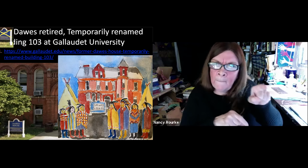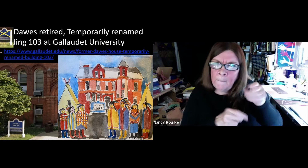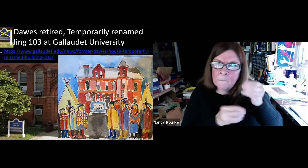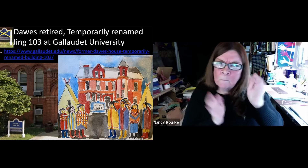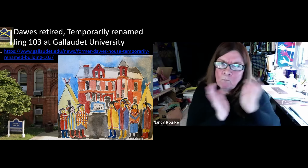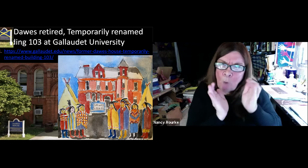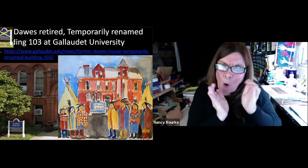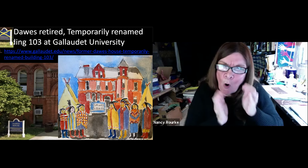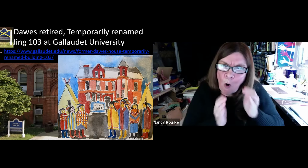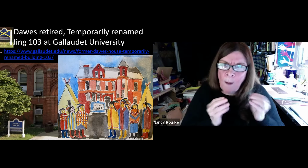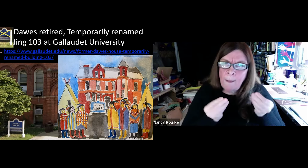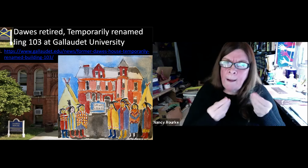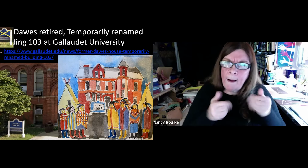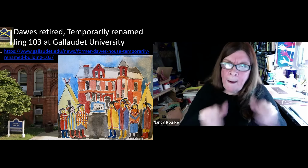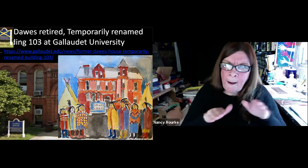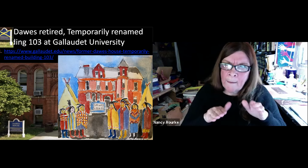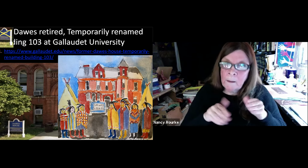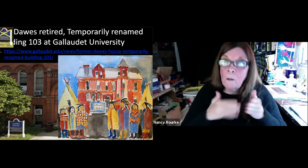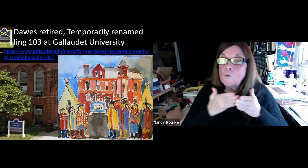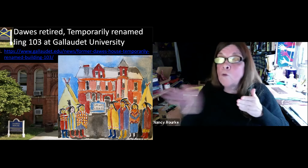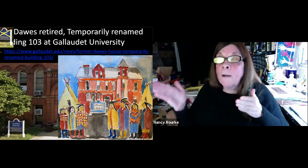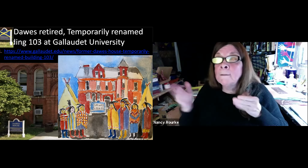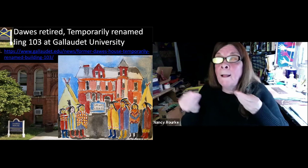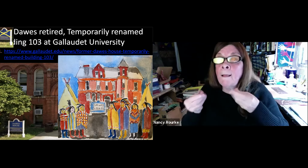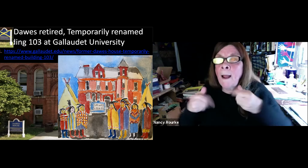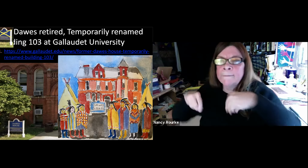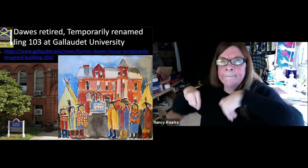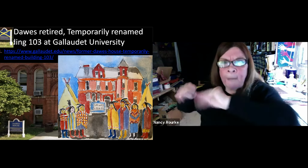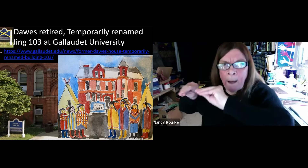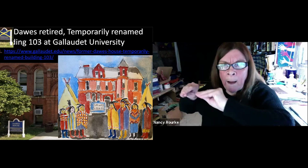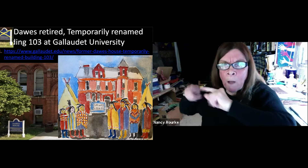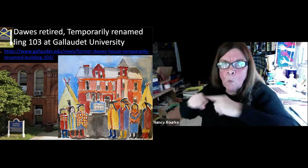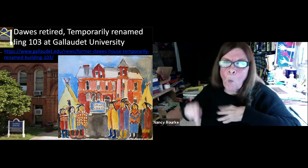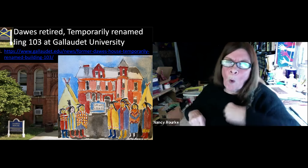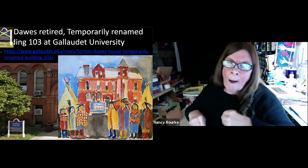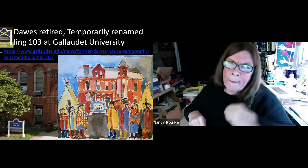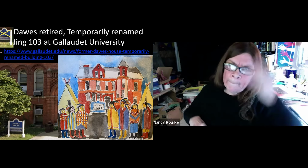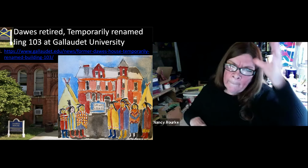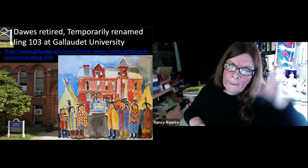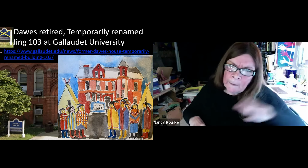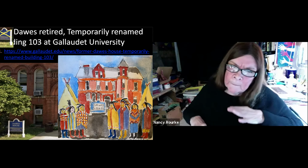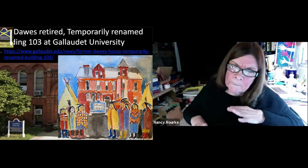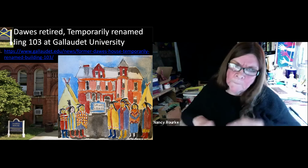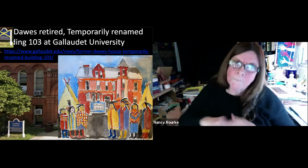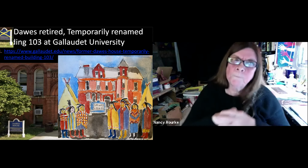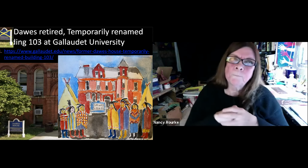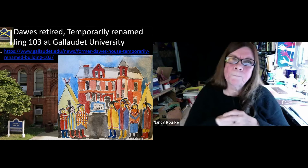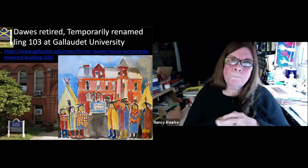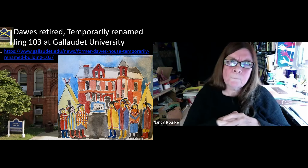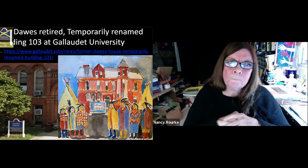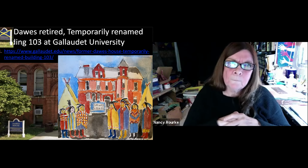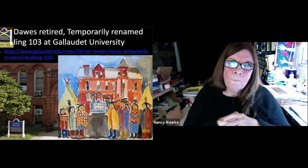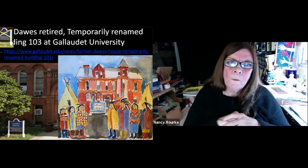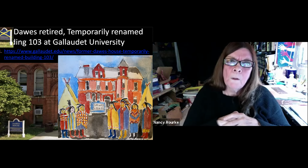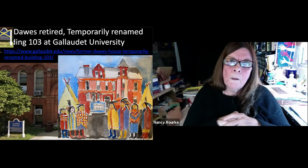And located somewhere else where they were given small amounts of land. And then the remaining plots of land